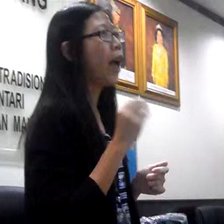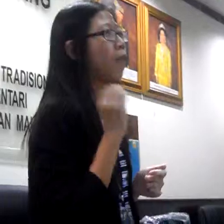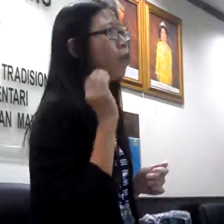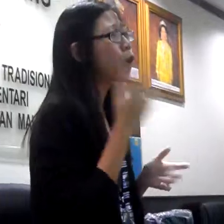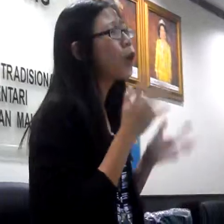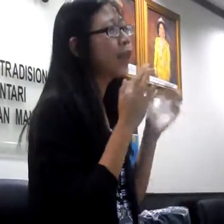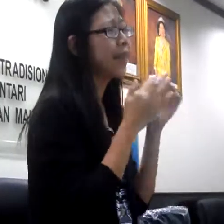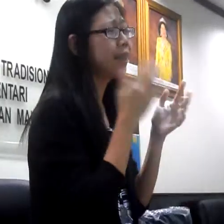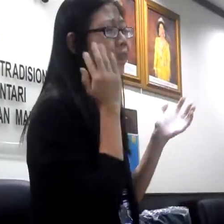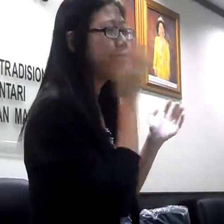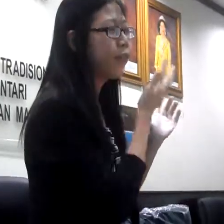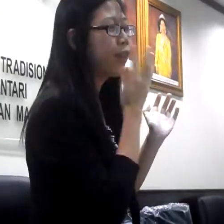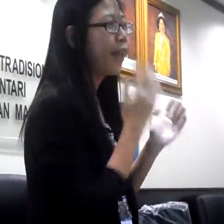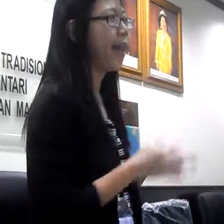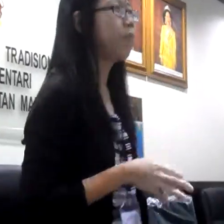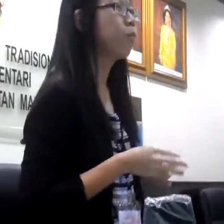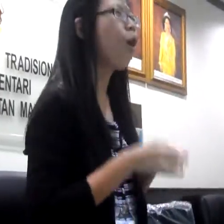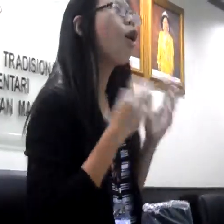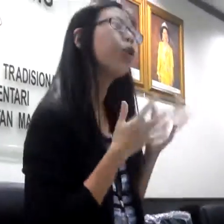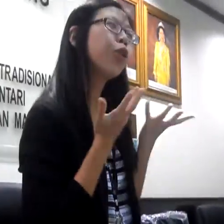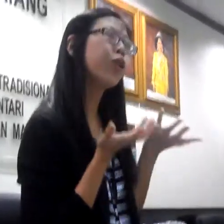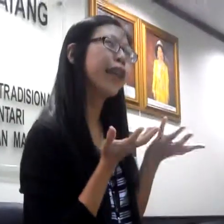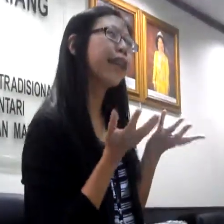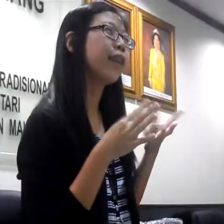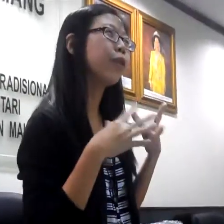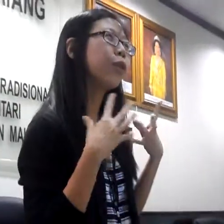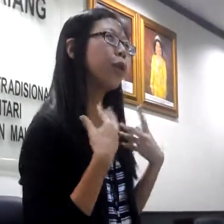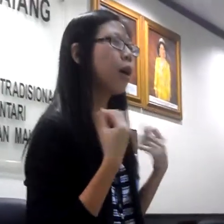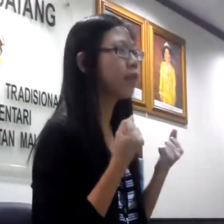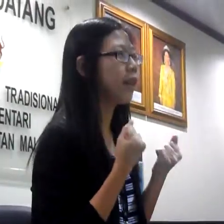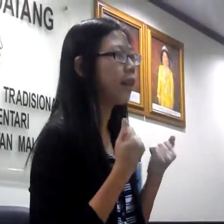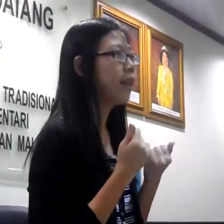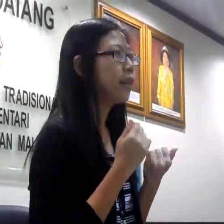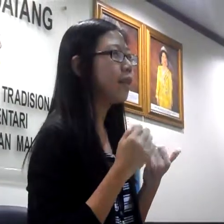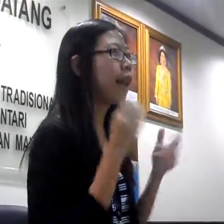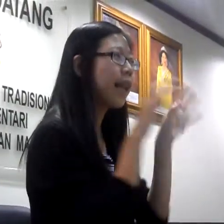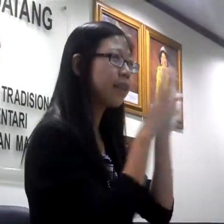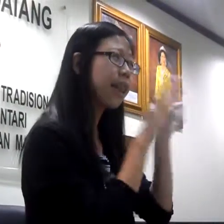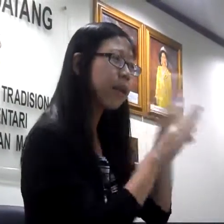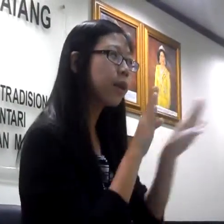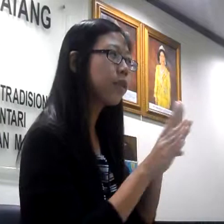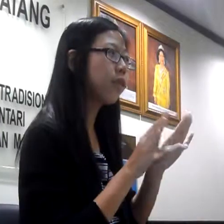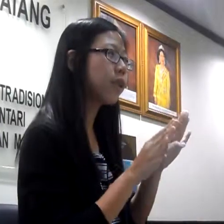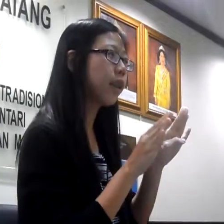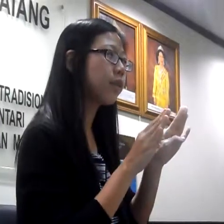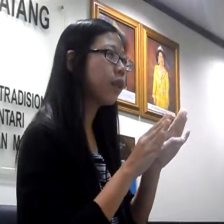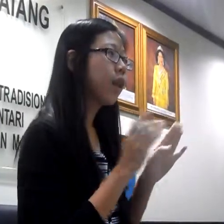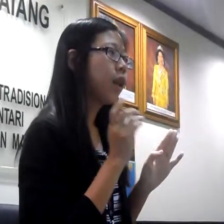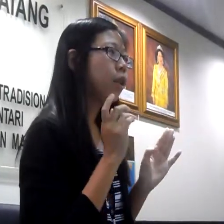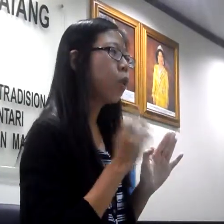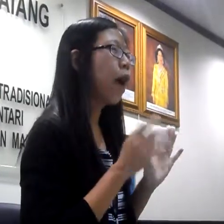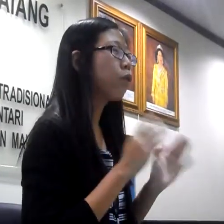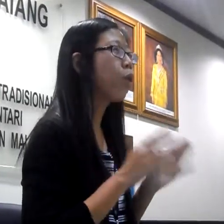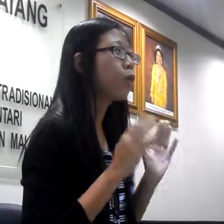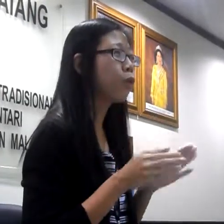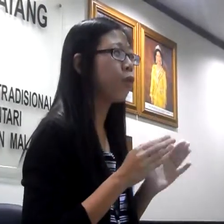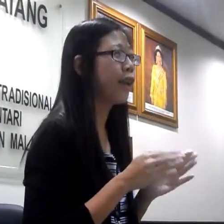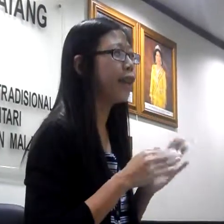To have good looking teeth and more good looking that you, how to say, the nice alignment sort of things, you have to go through a very